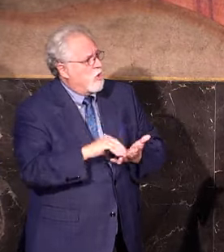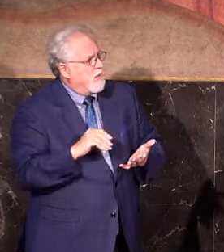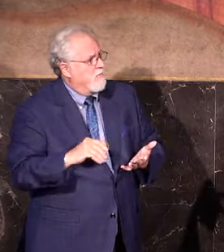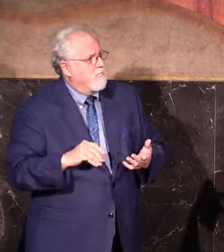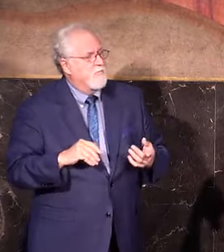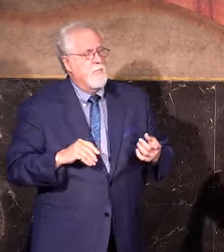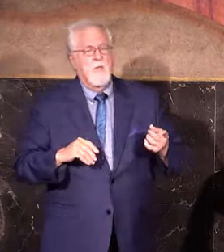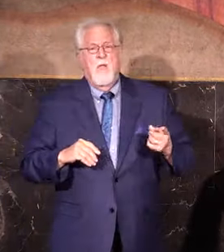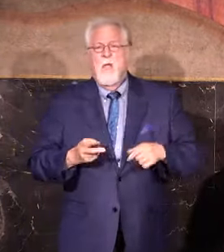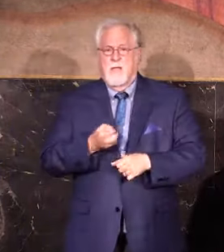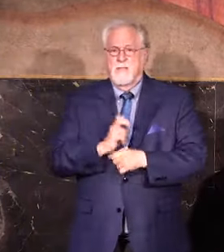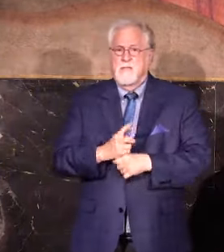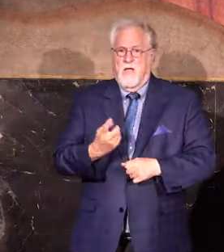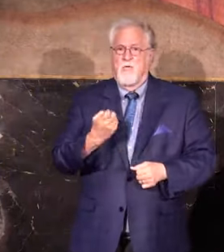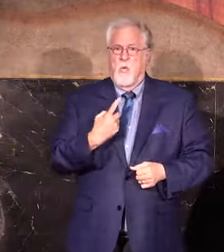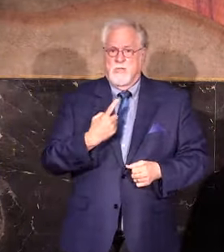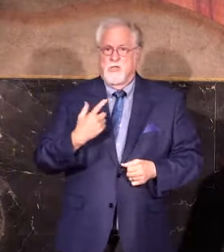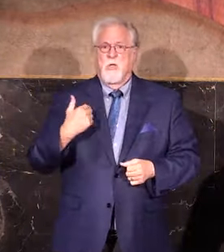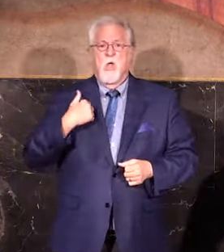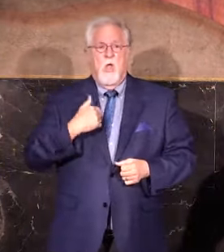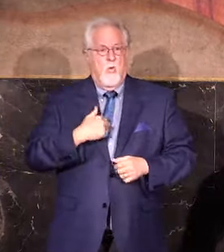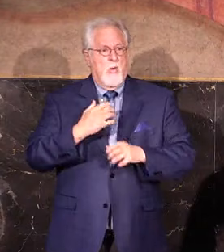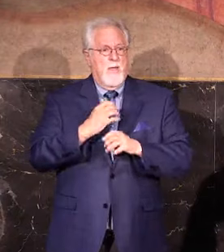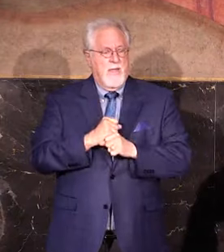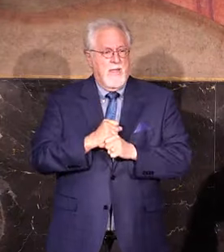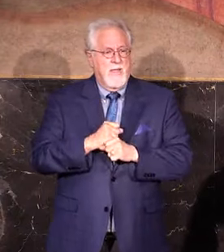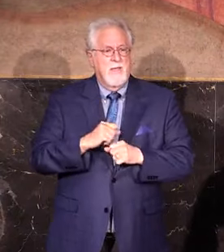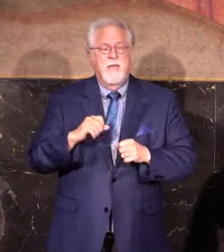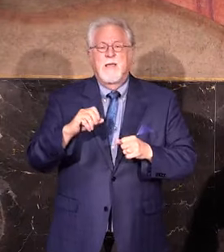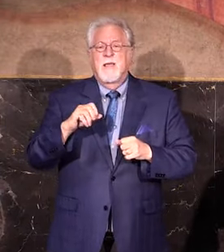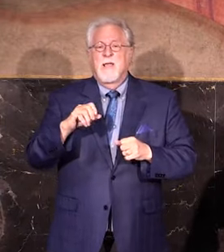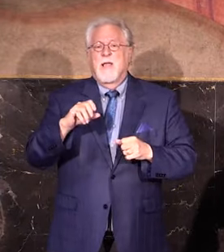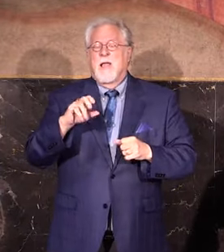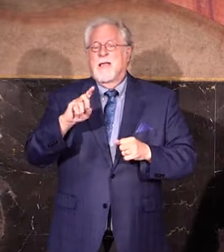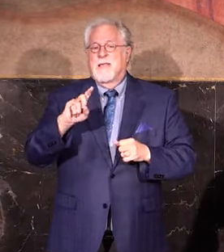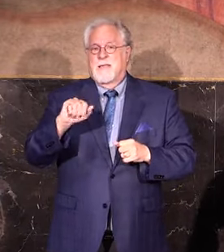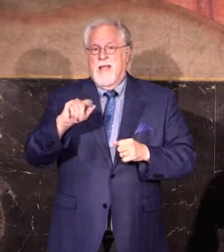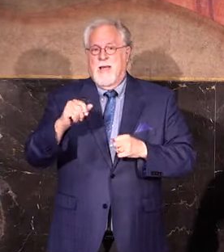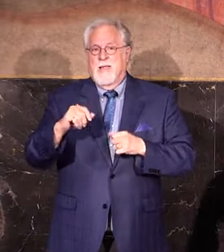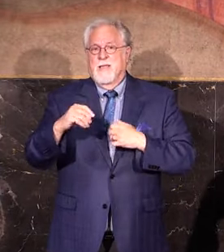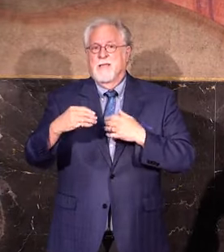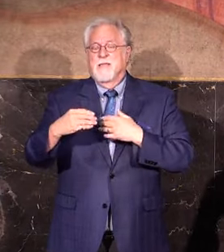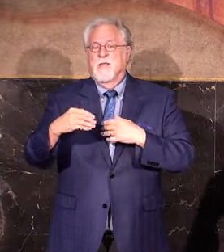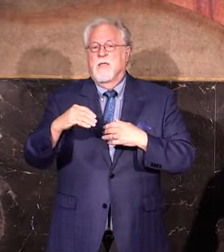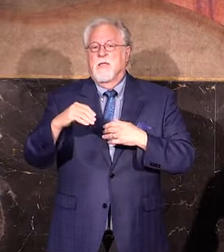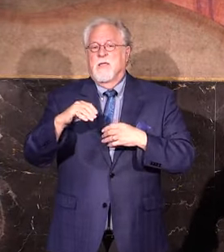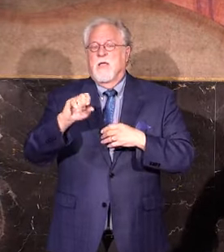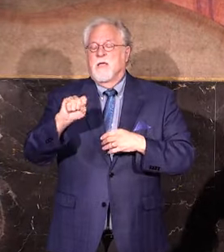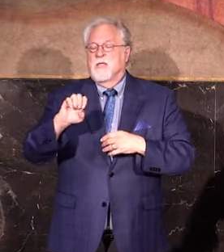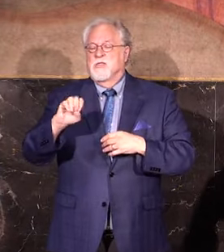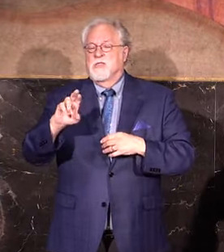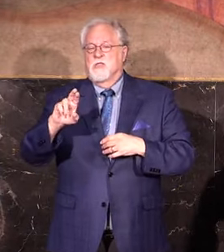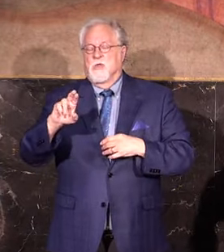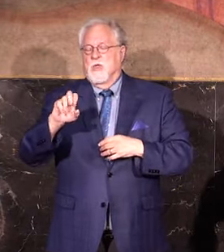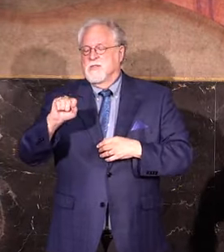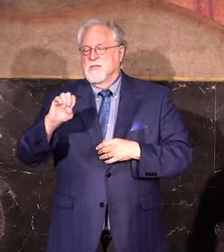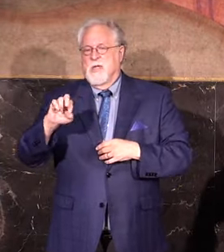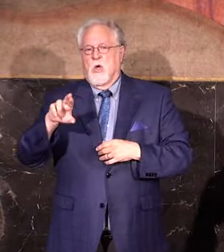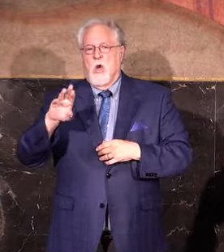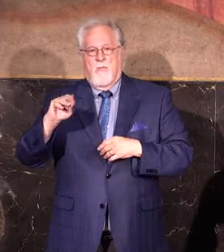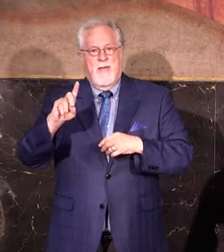So it's a tough question. We do get serology data sent to us. The challenge with serology data is that right now there's a variety of